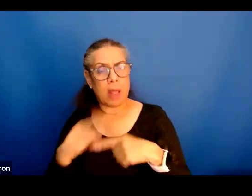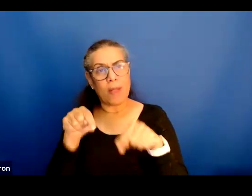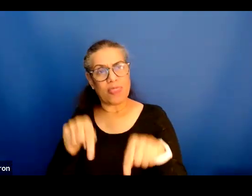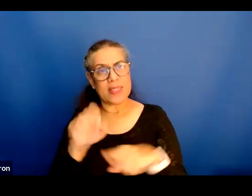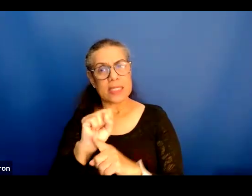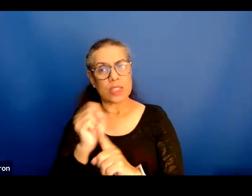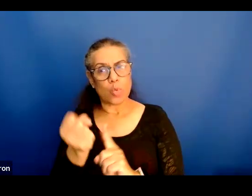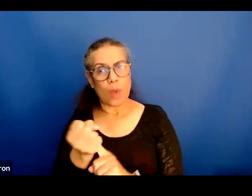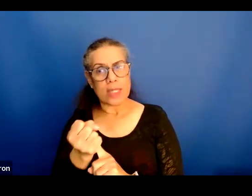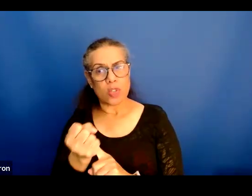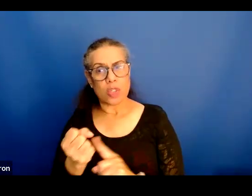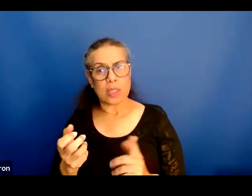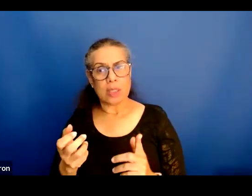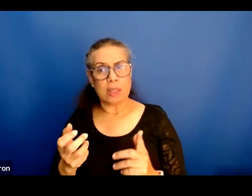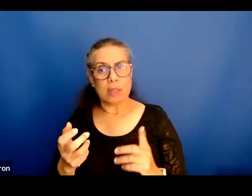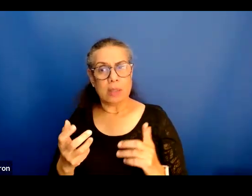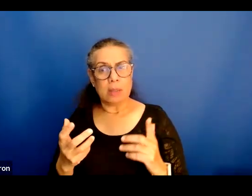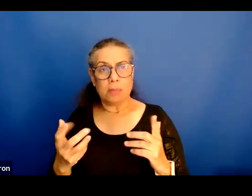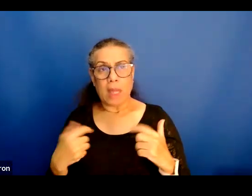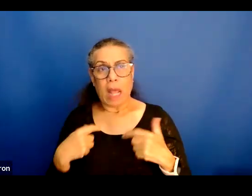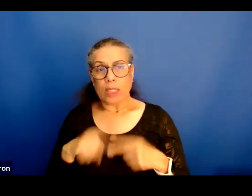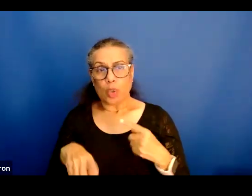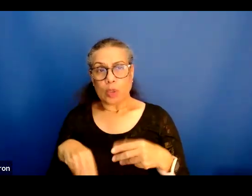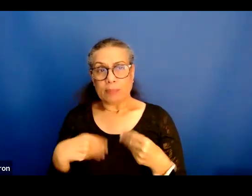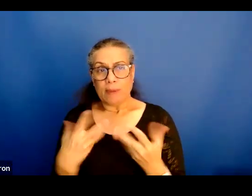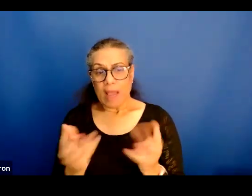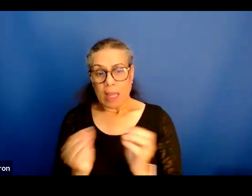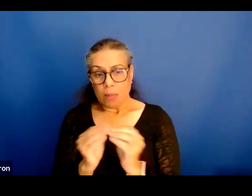situation. But I'm putting the inclusion model needed,